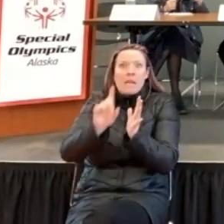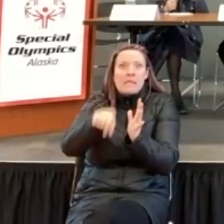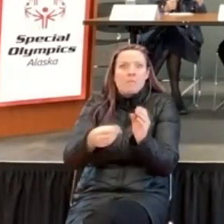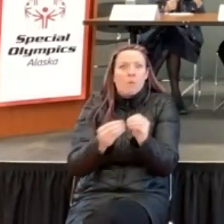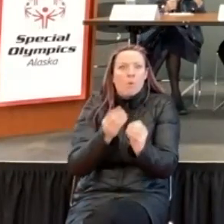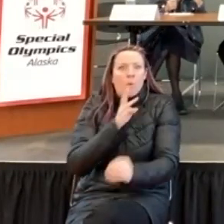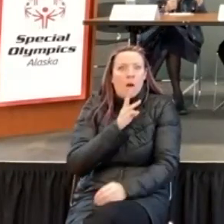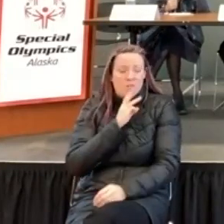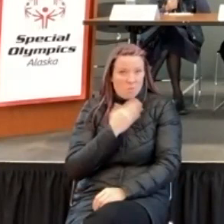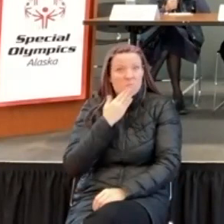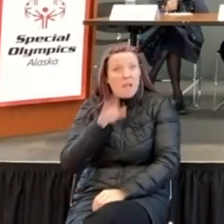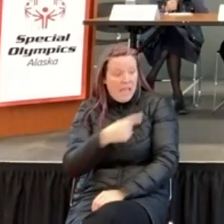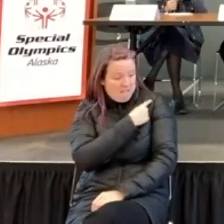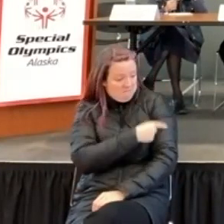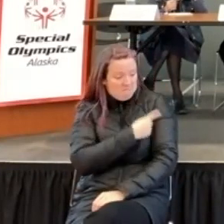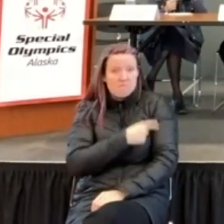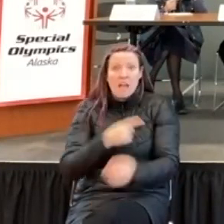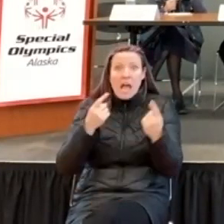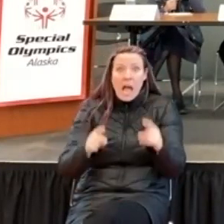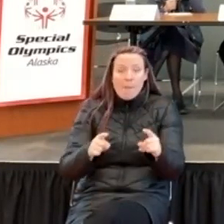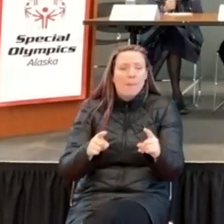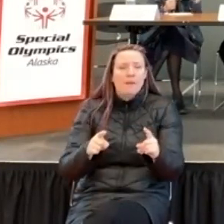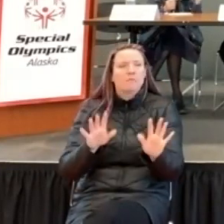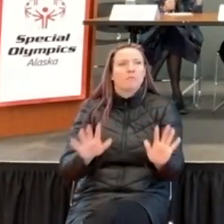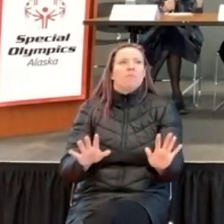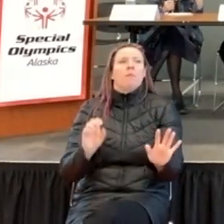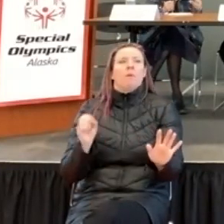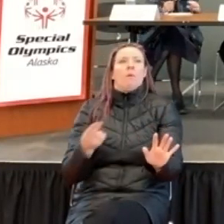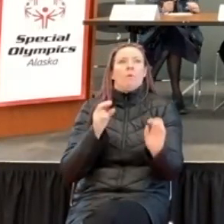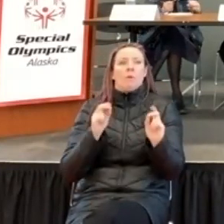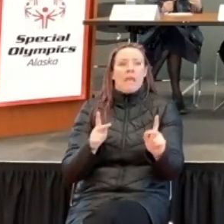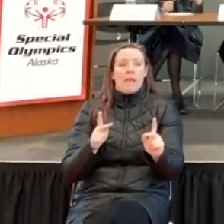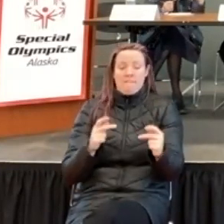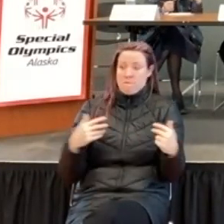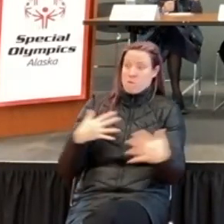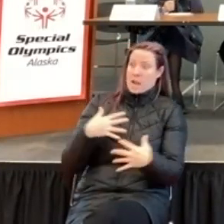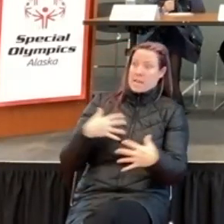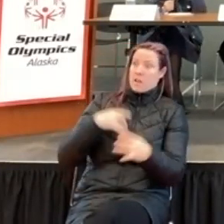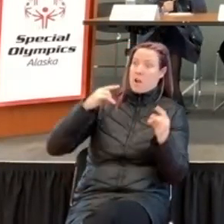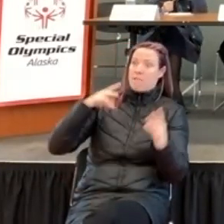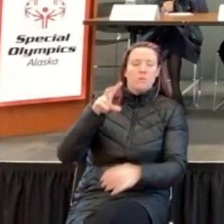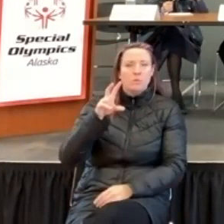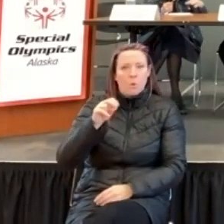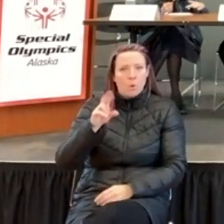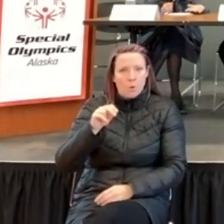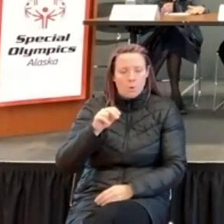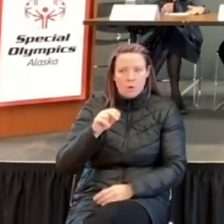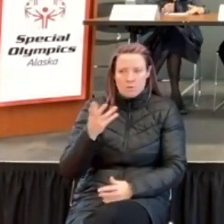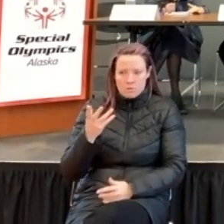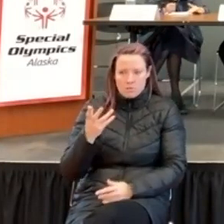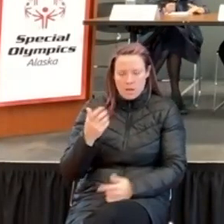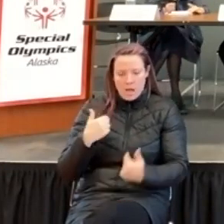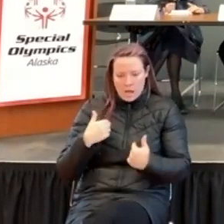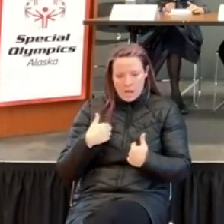even when bad things happen, take a look at them and sometimes they're not as frightening because my worst case scenario came to